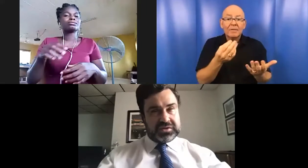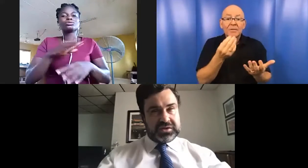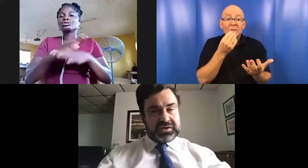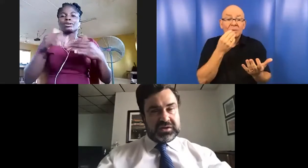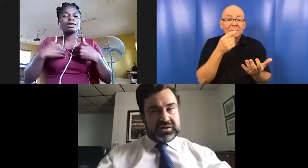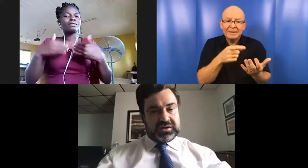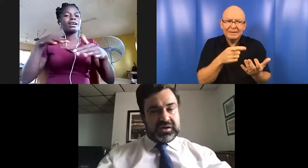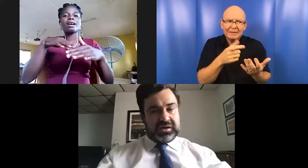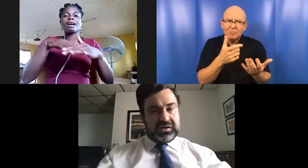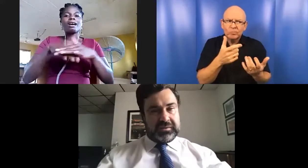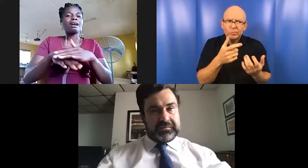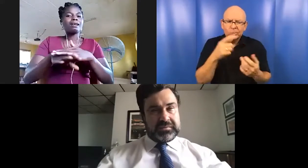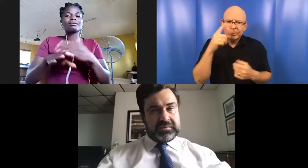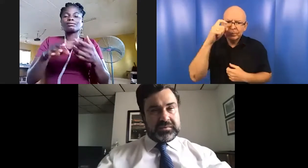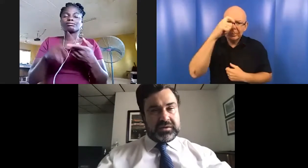food.